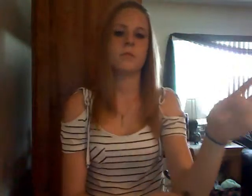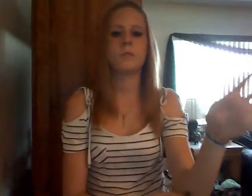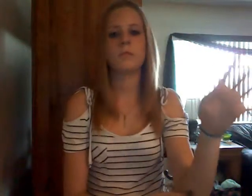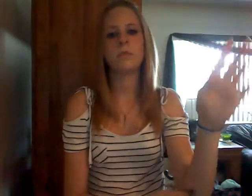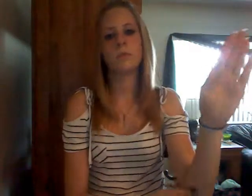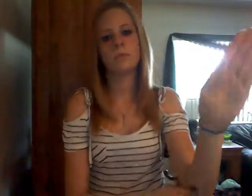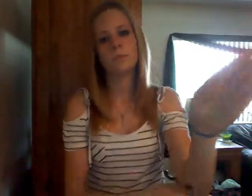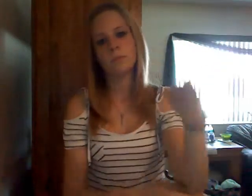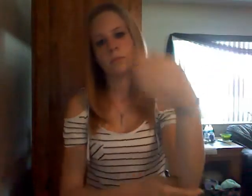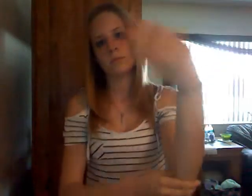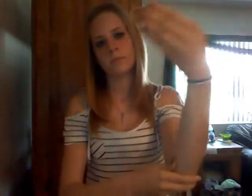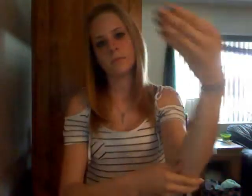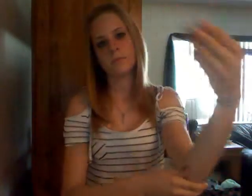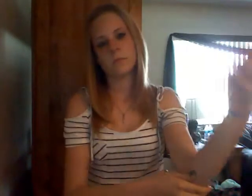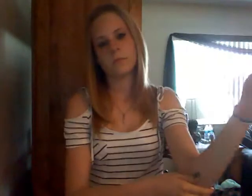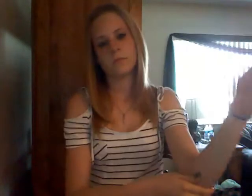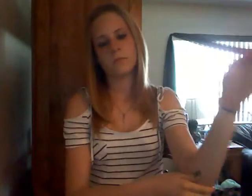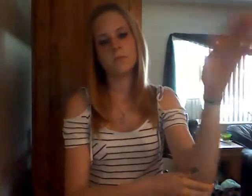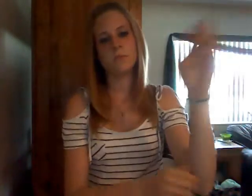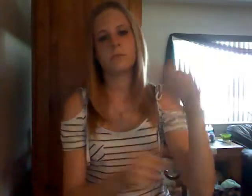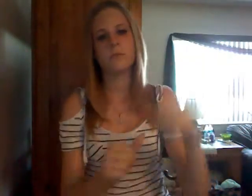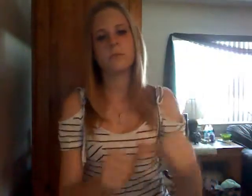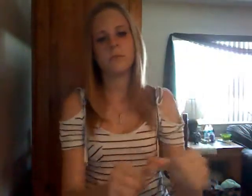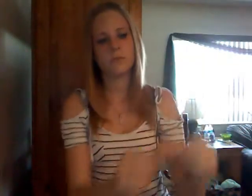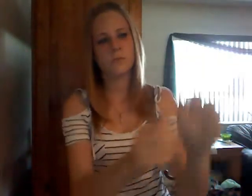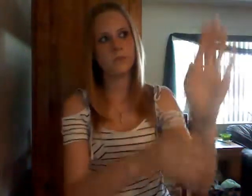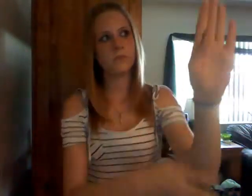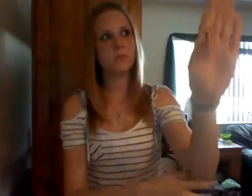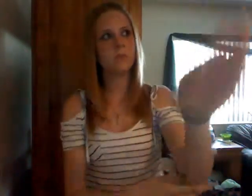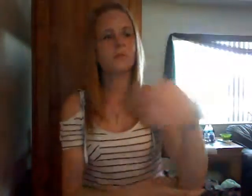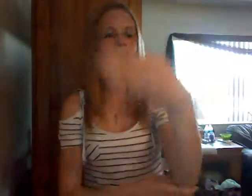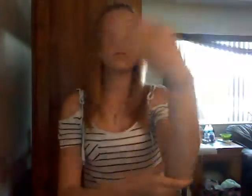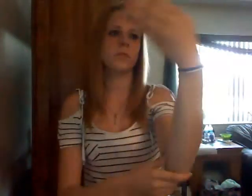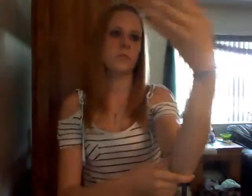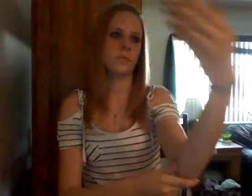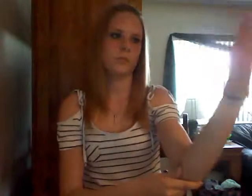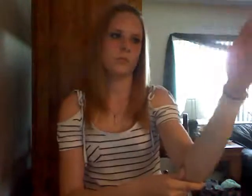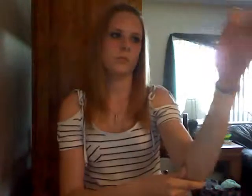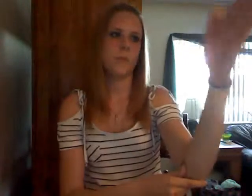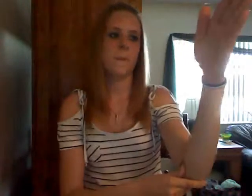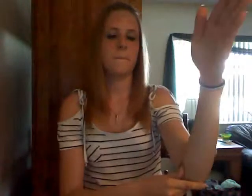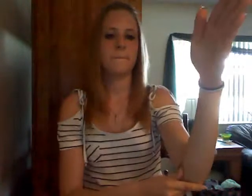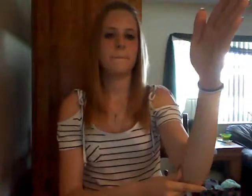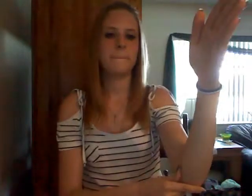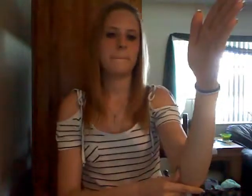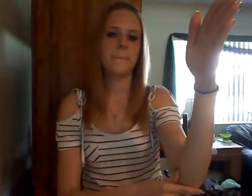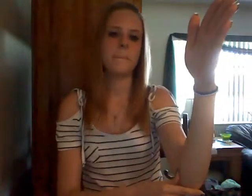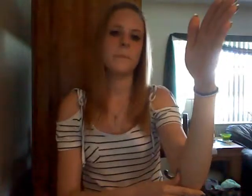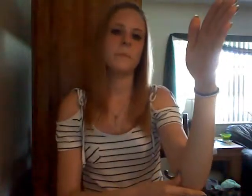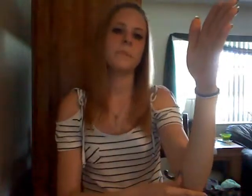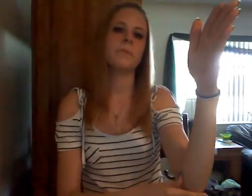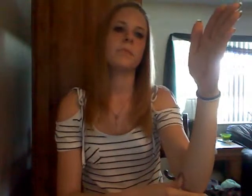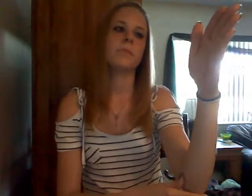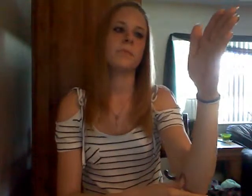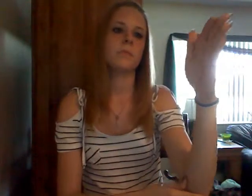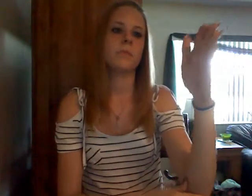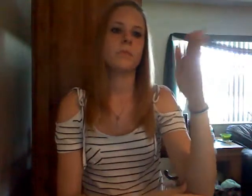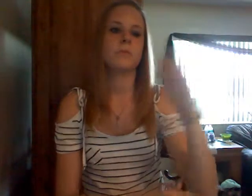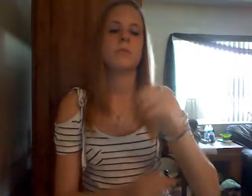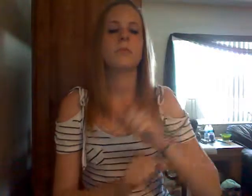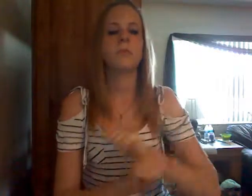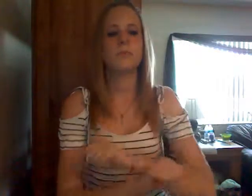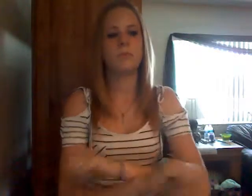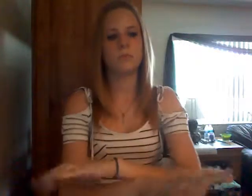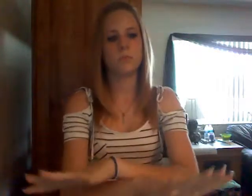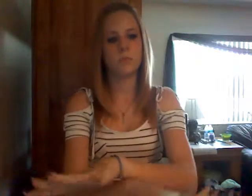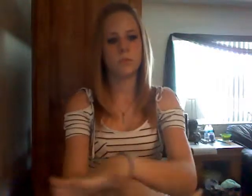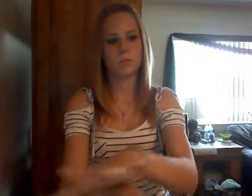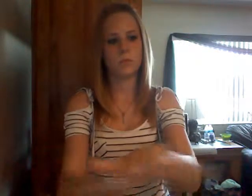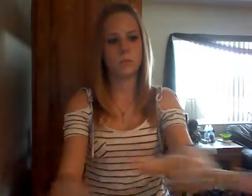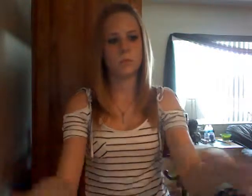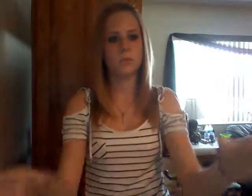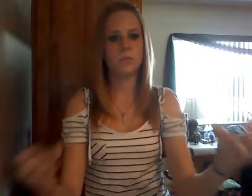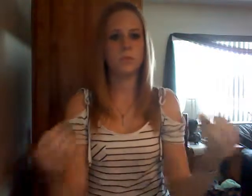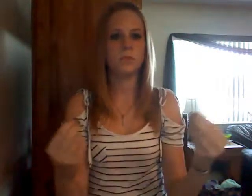by the dawn's light, O'er the